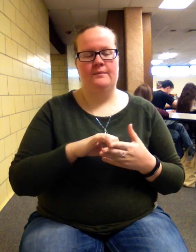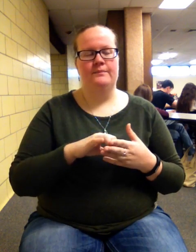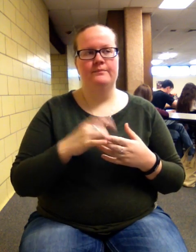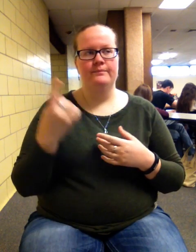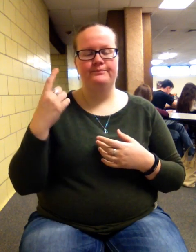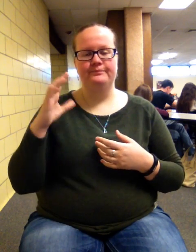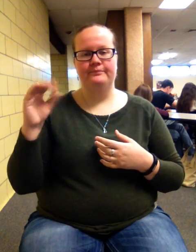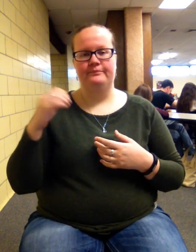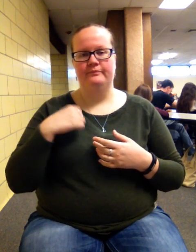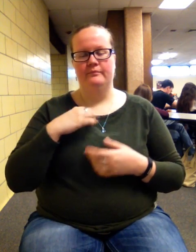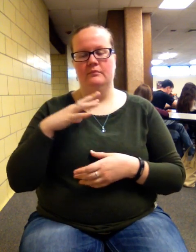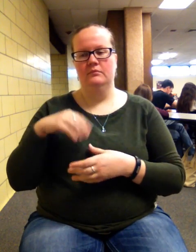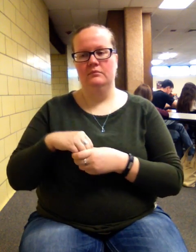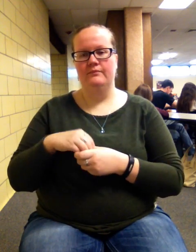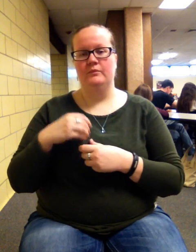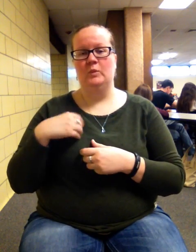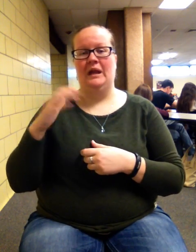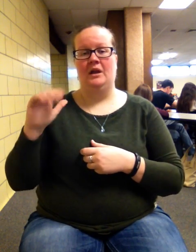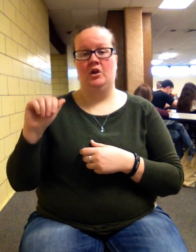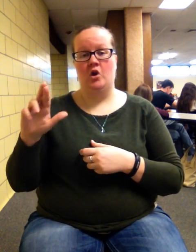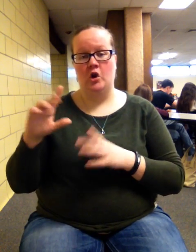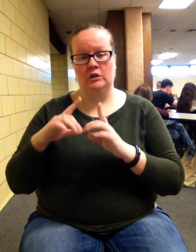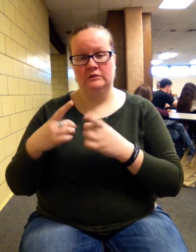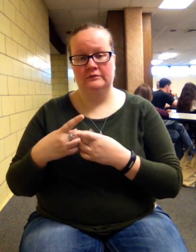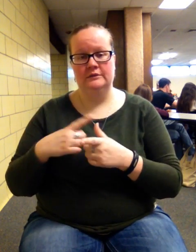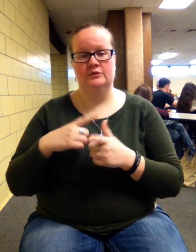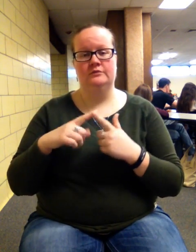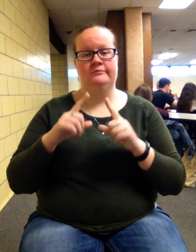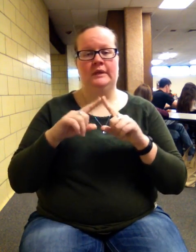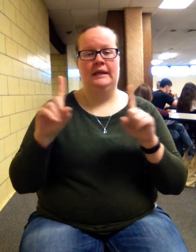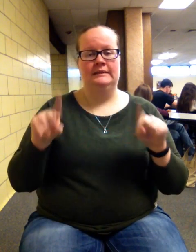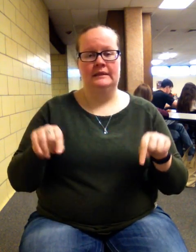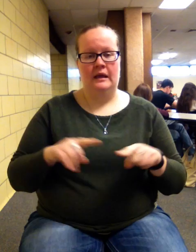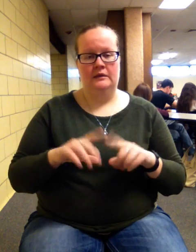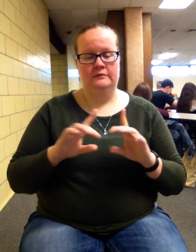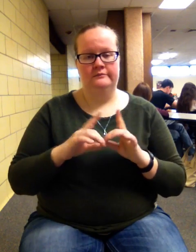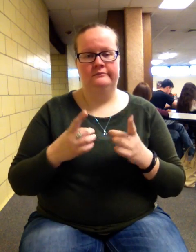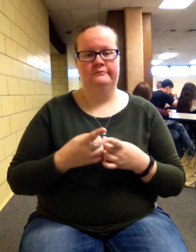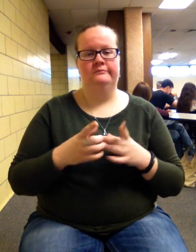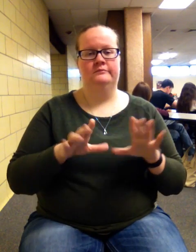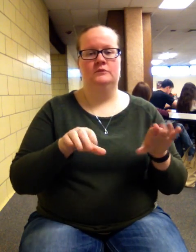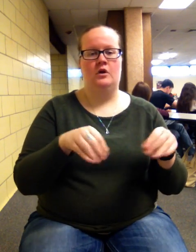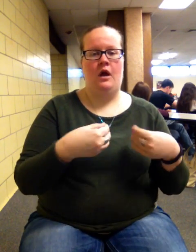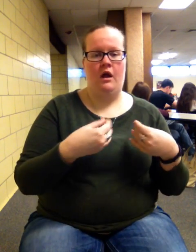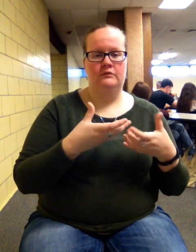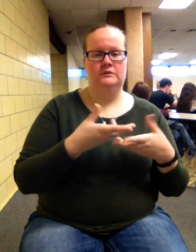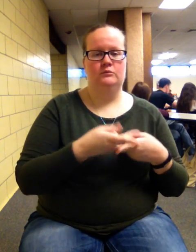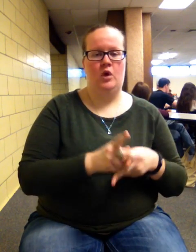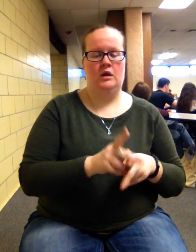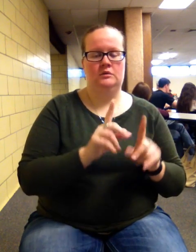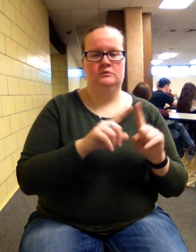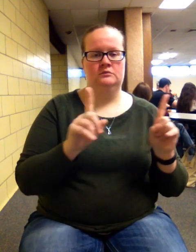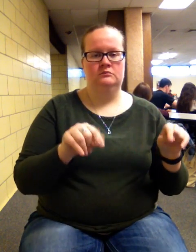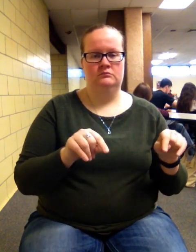with, we had an automotive division, we had a sign division, we had an office product division. Okay, all of those industries are completely